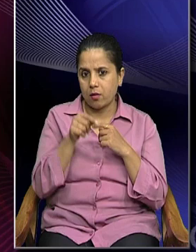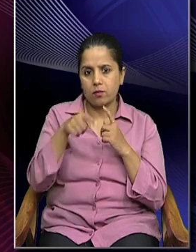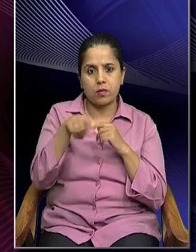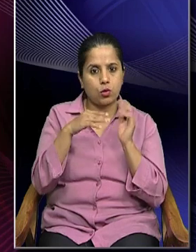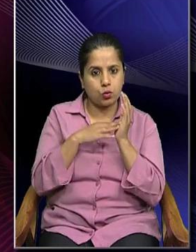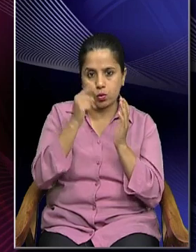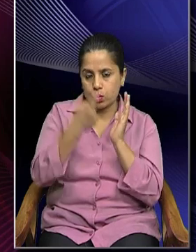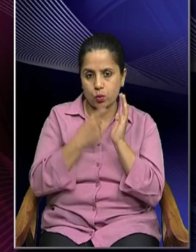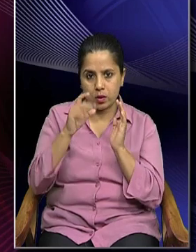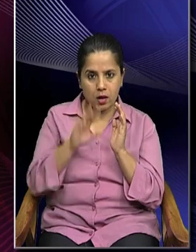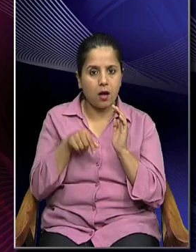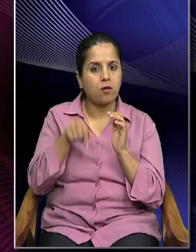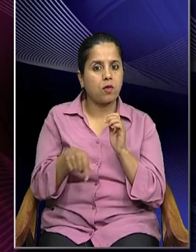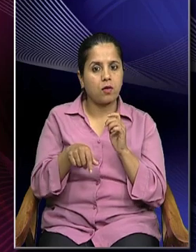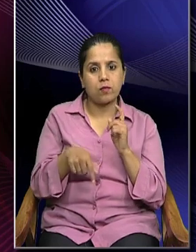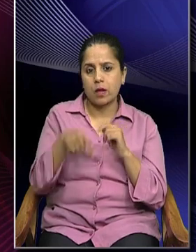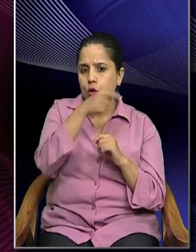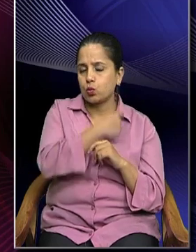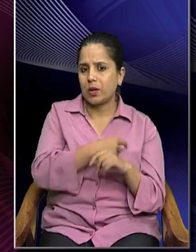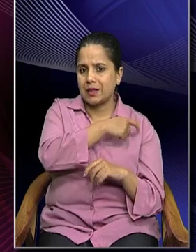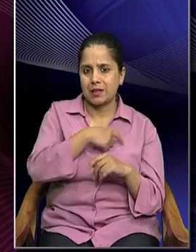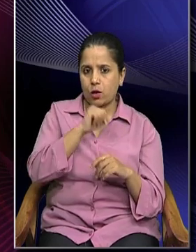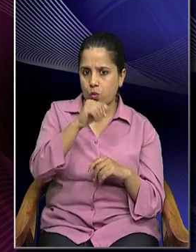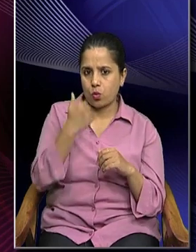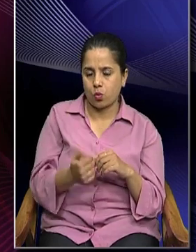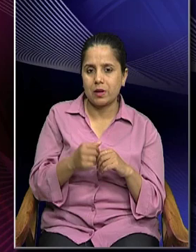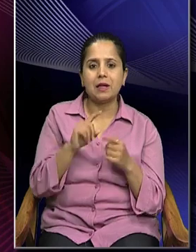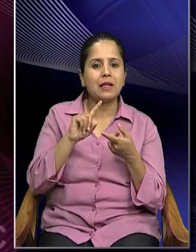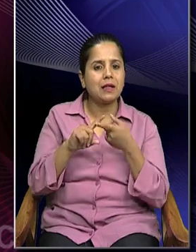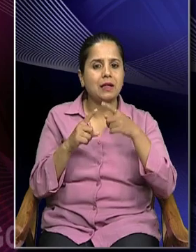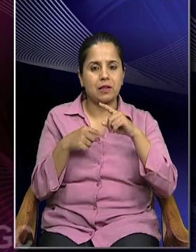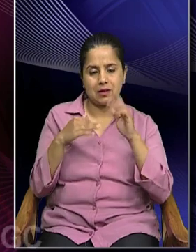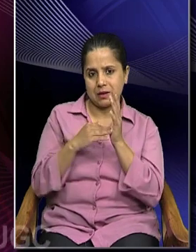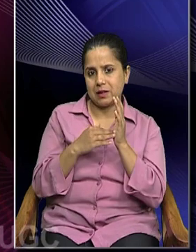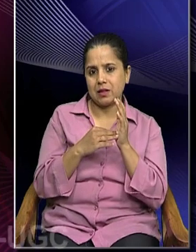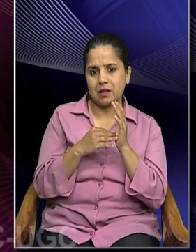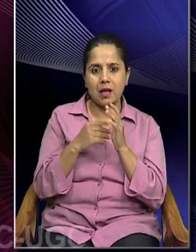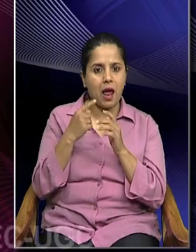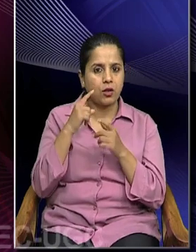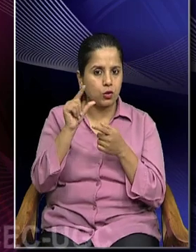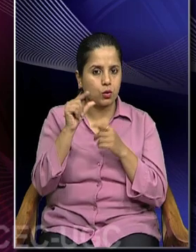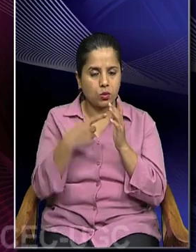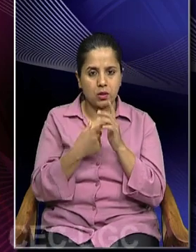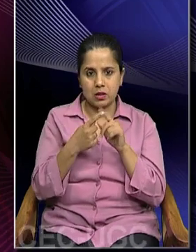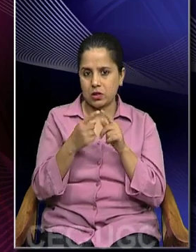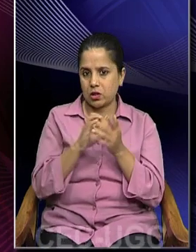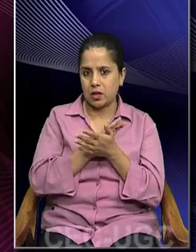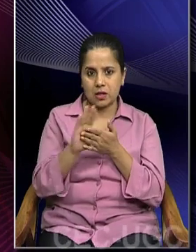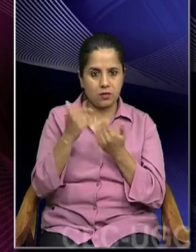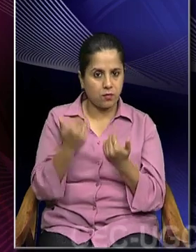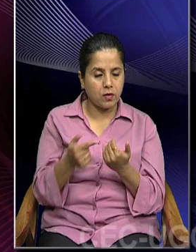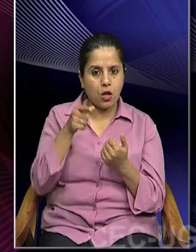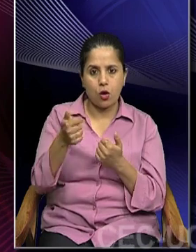Zurich University of Switzerland, that is ETH Zurich, They assess the students on the basis